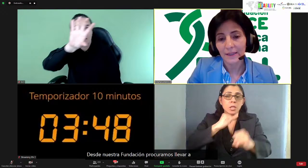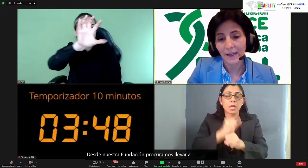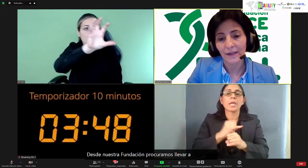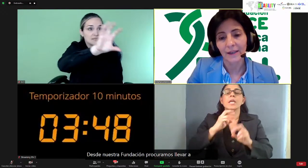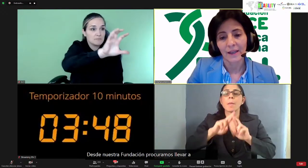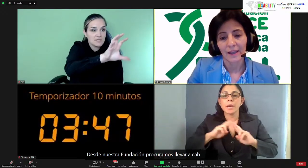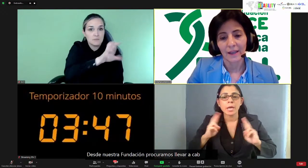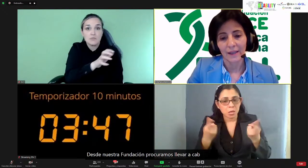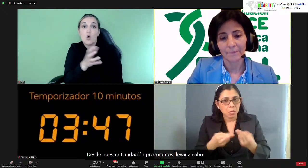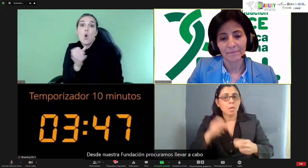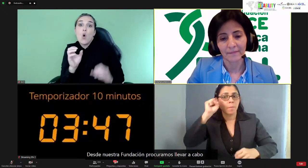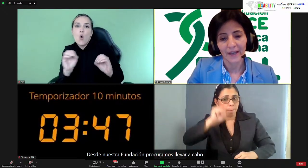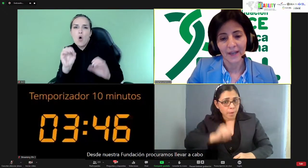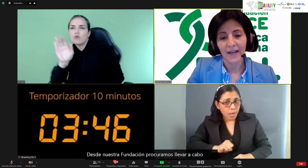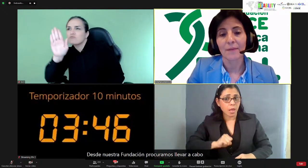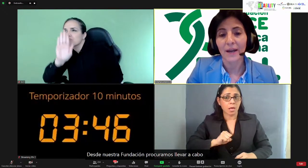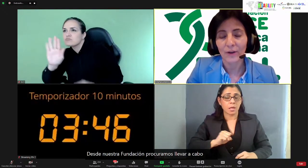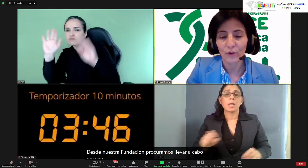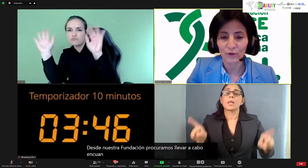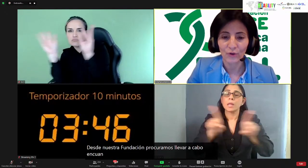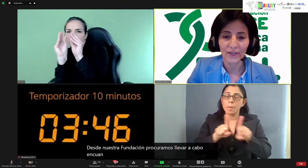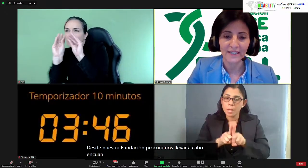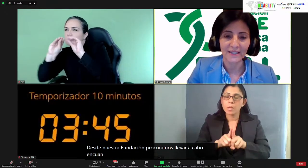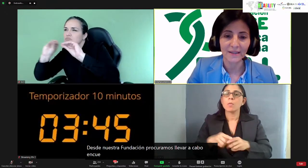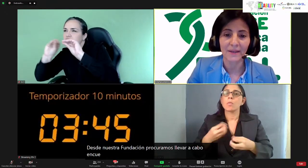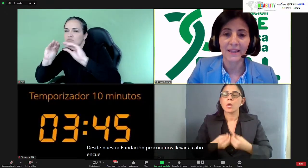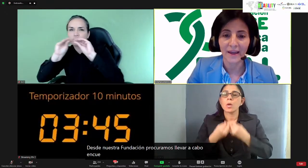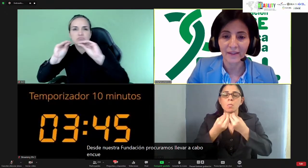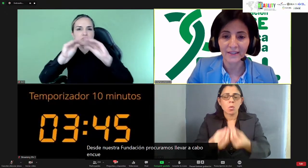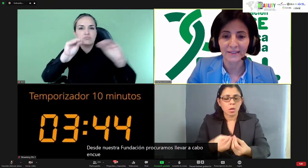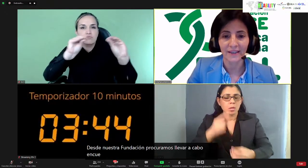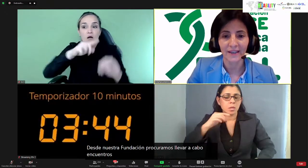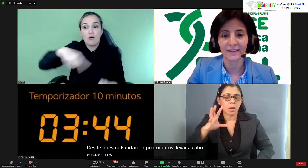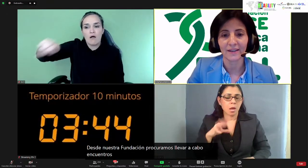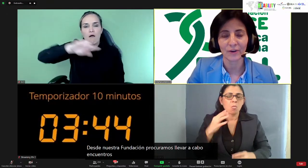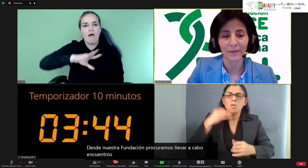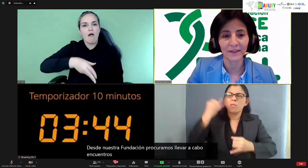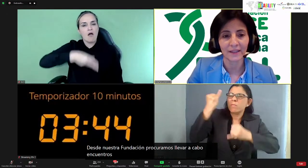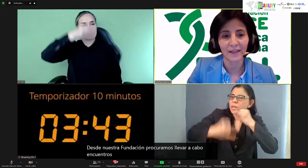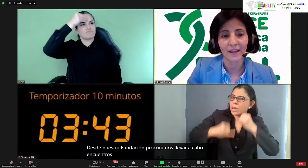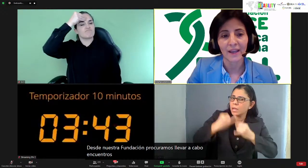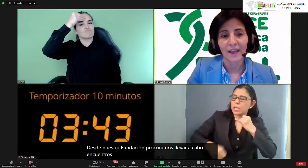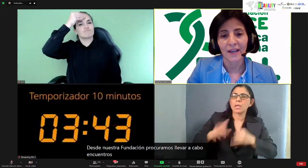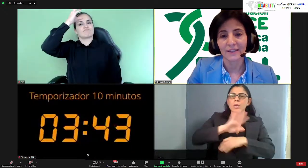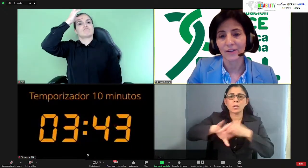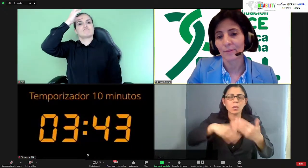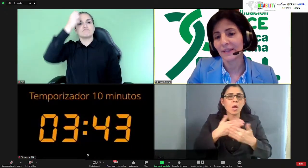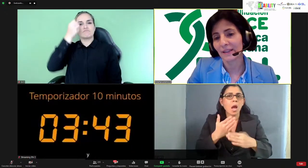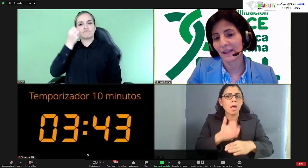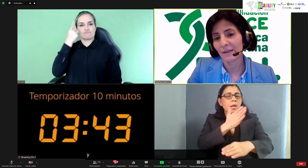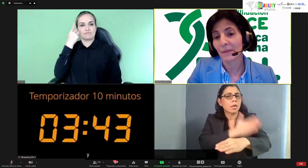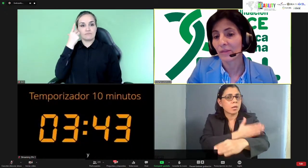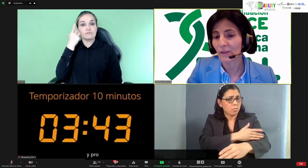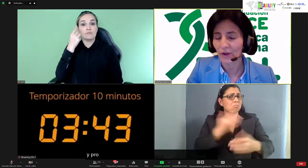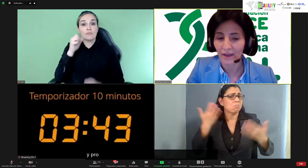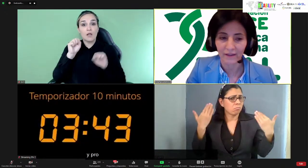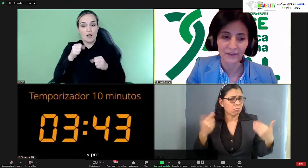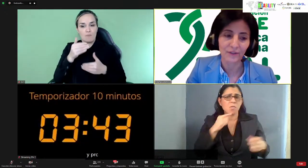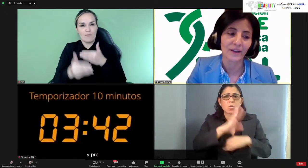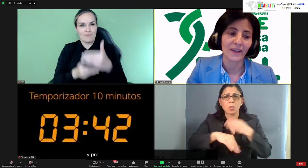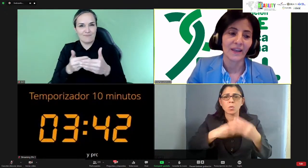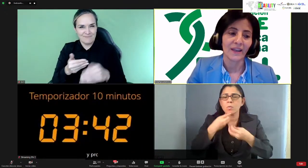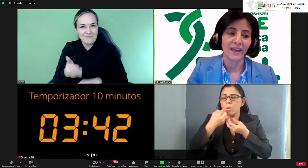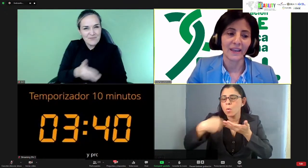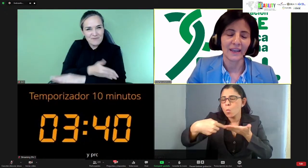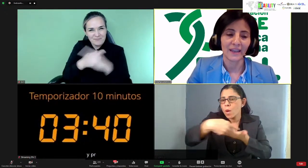wide and regionally that will allow us to end the weaknesses that i had